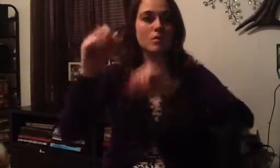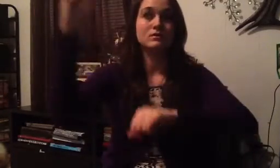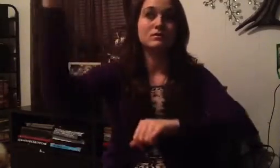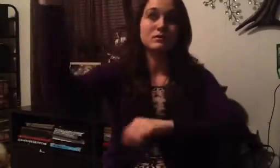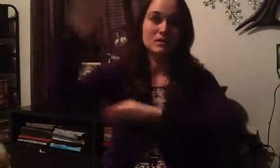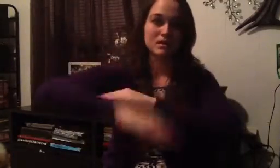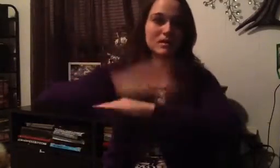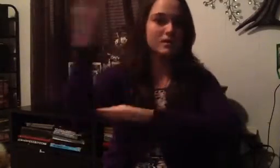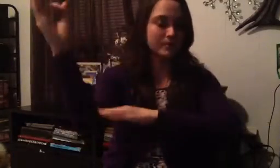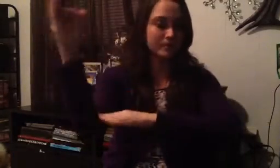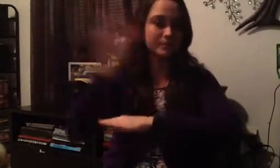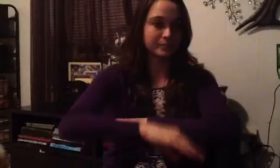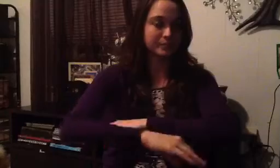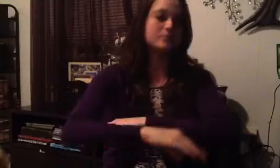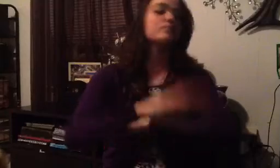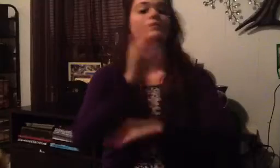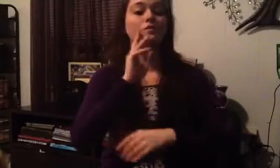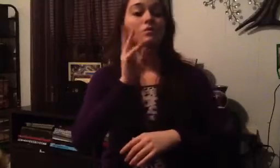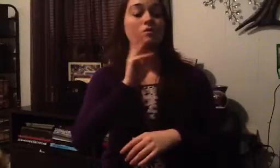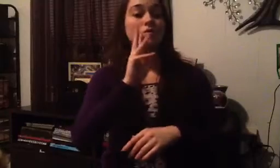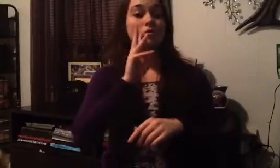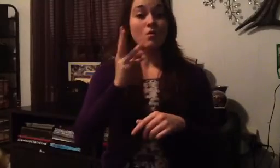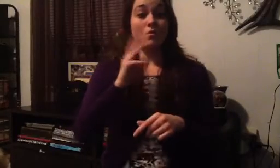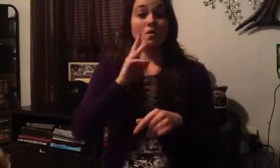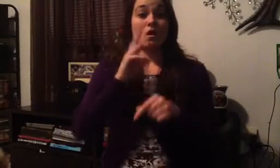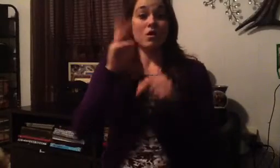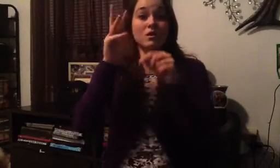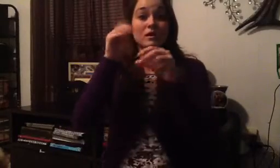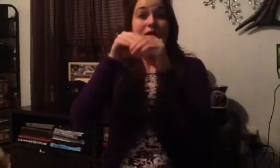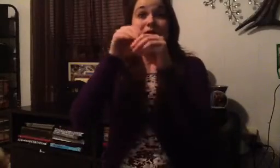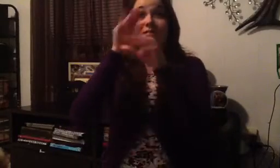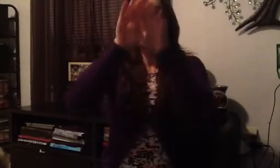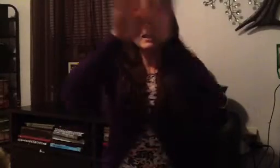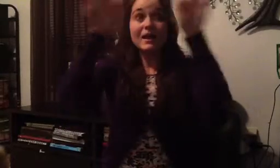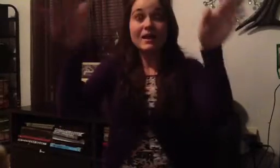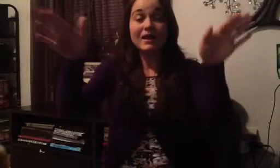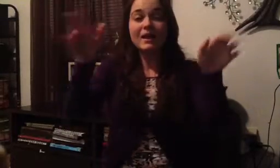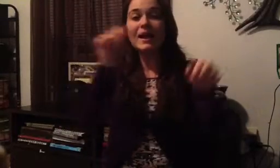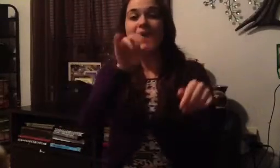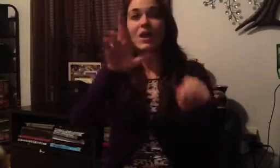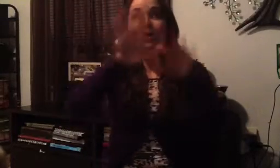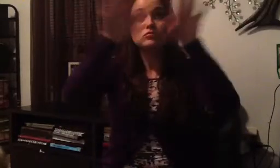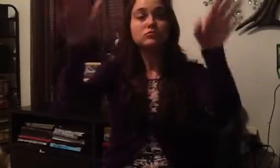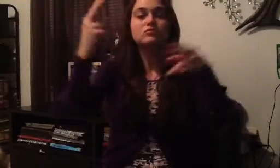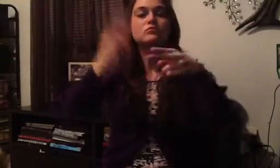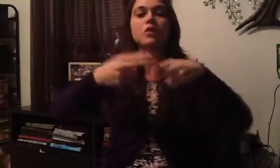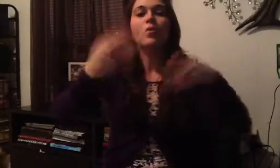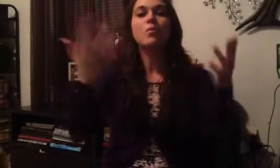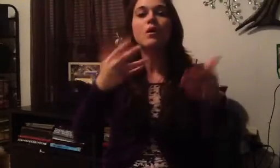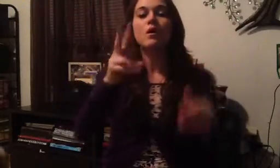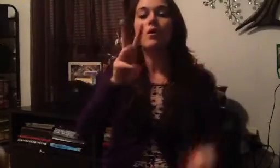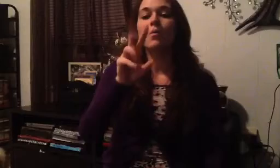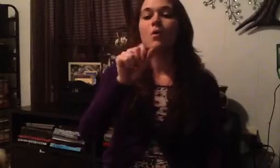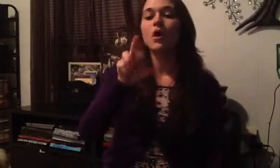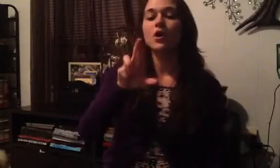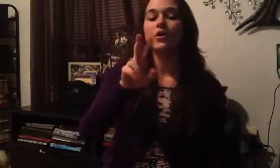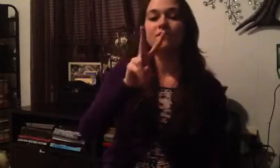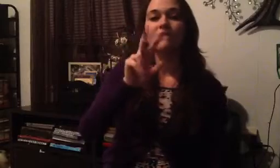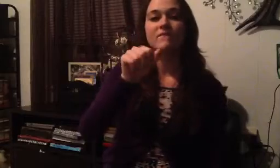Water in the air in gas form is known as water vapor. The molecule is now fresh water, having left the ocean